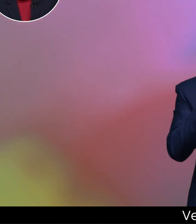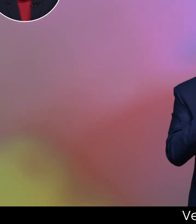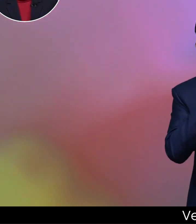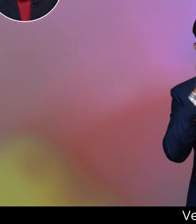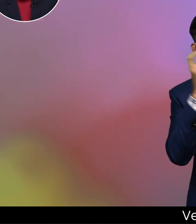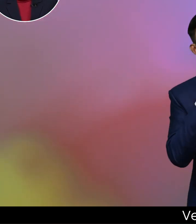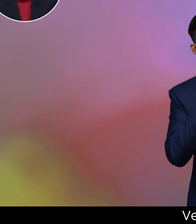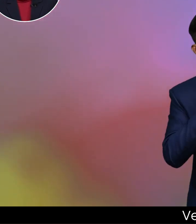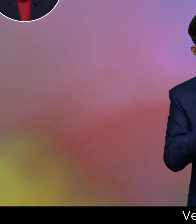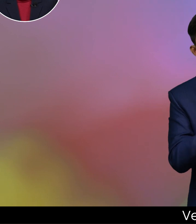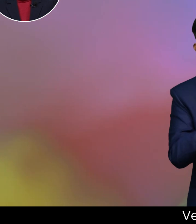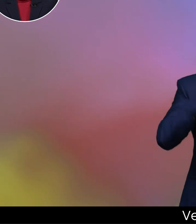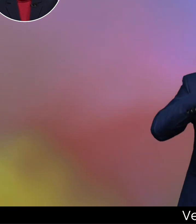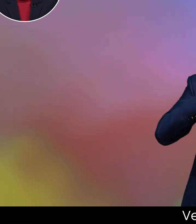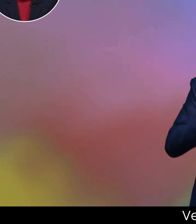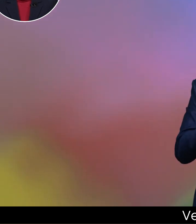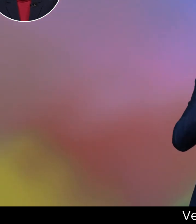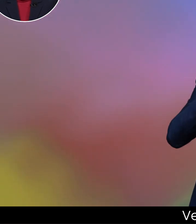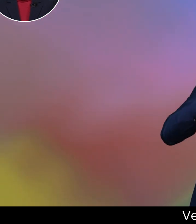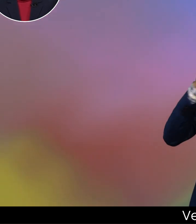Washington, USA.